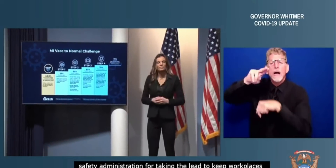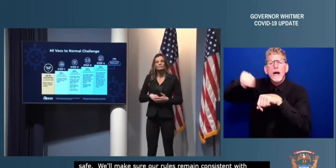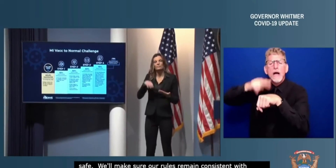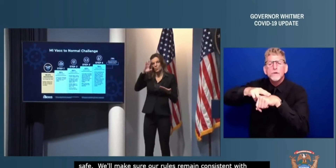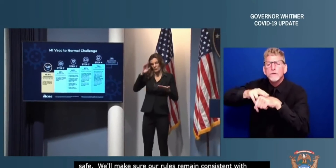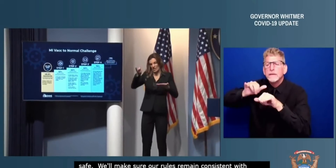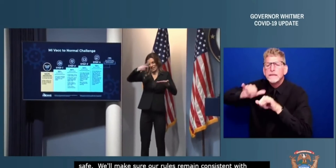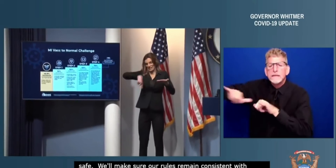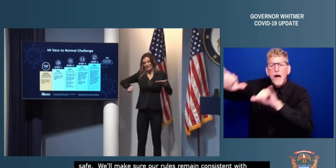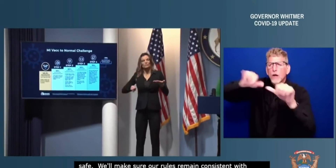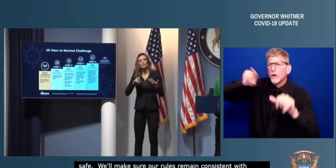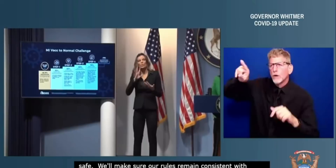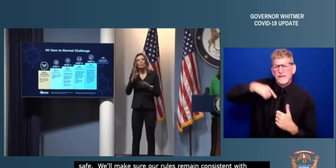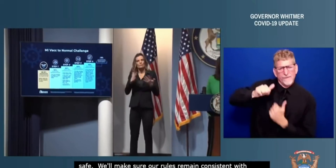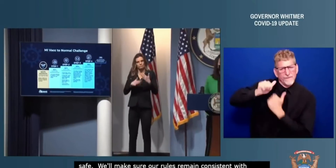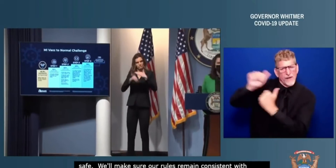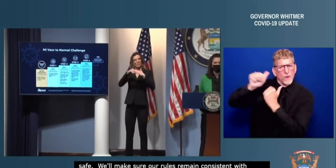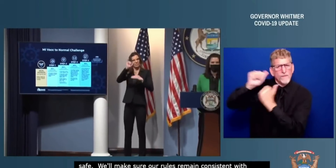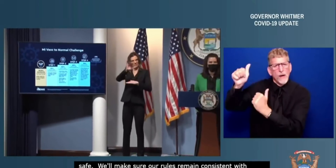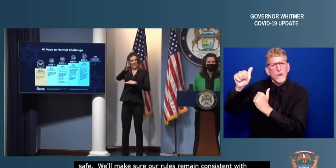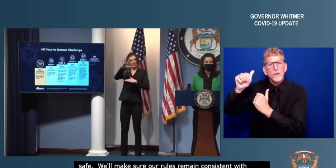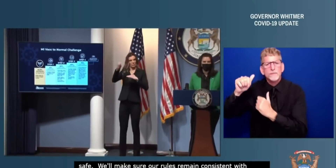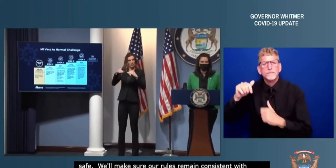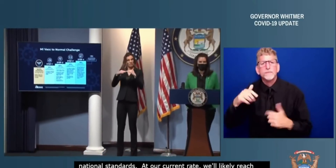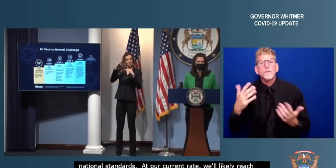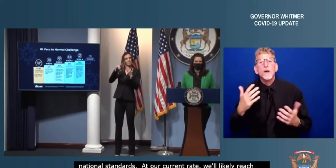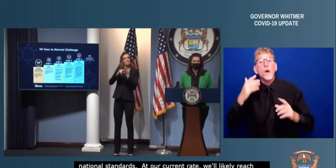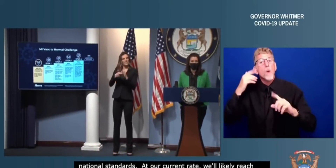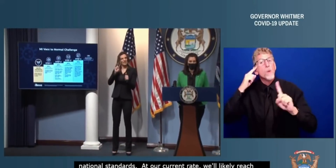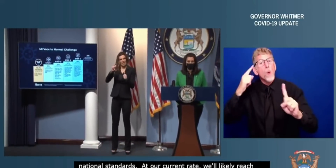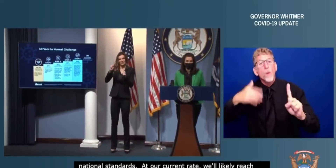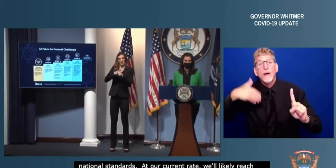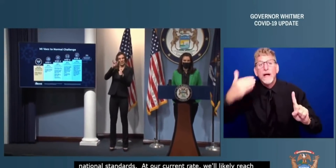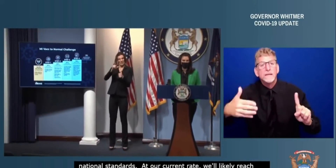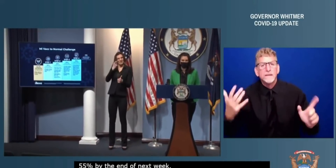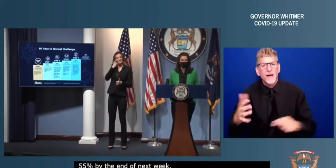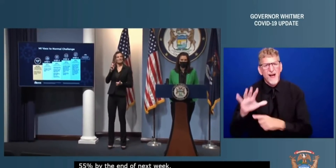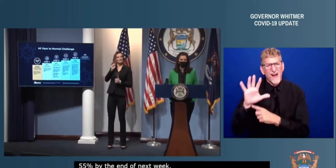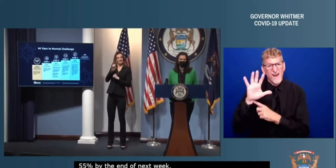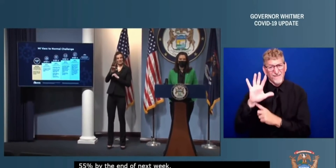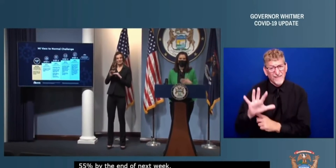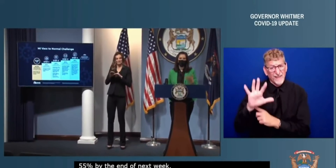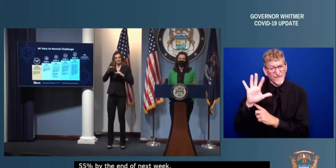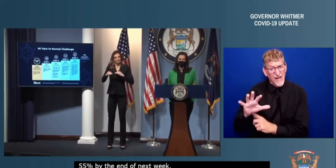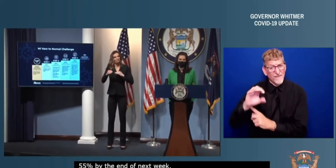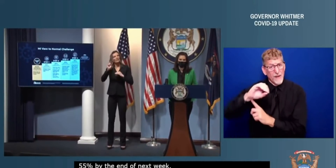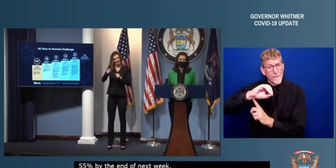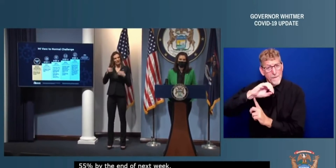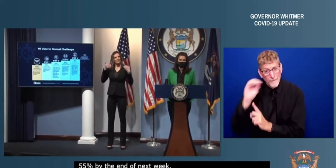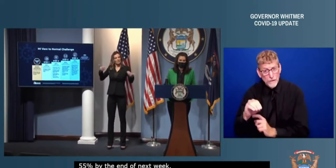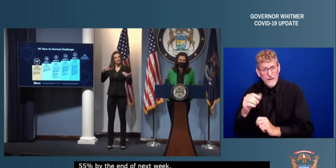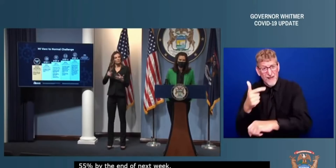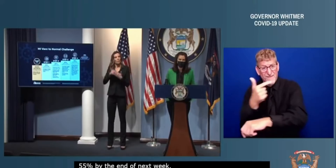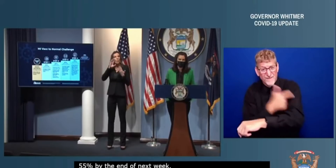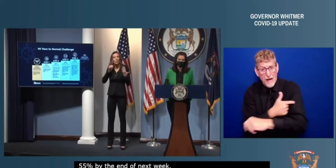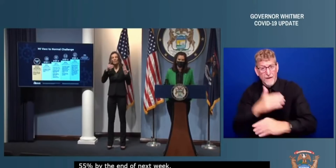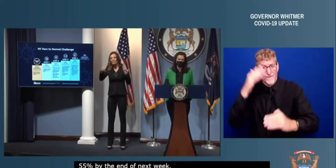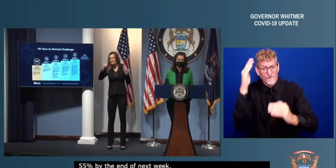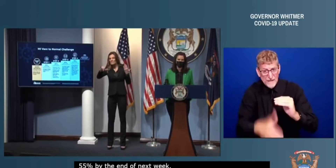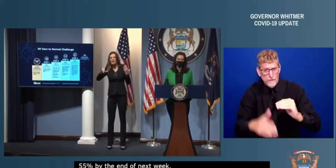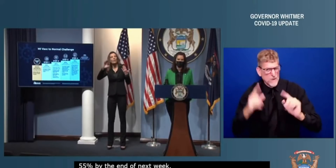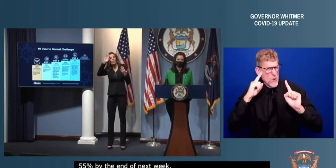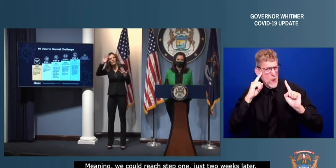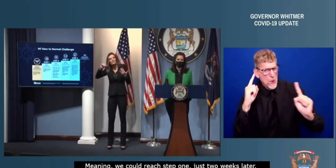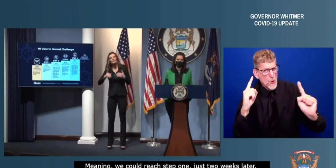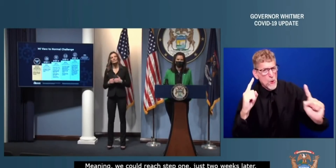next week, meaning we could reach step 1 just 2 weeks later, before the end of May. But it's counting on all of us to keep pushing